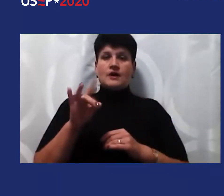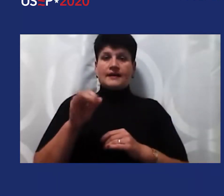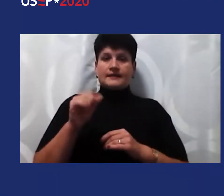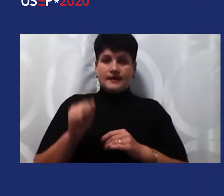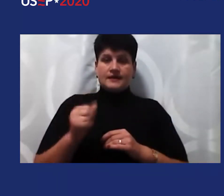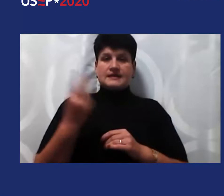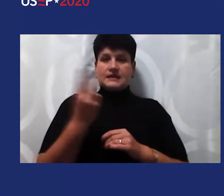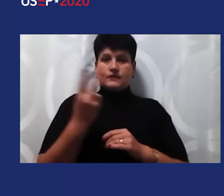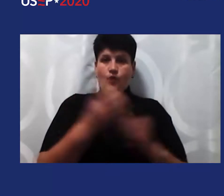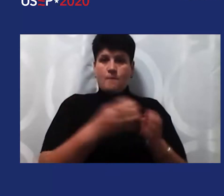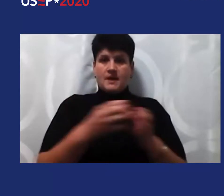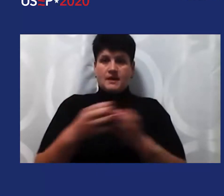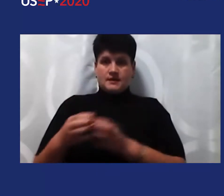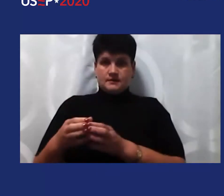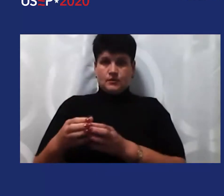moving towards